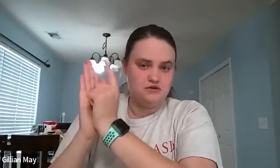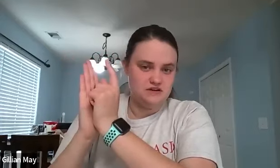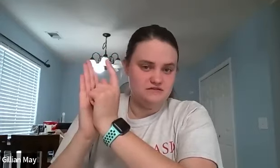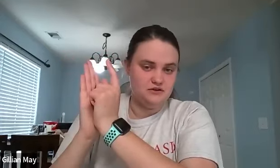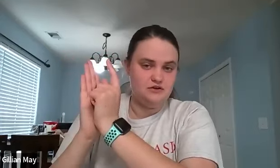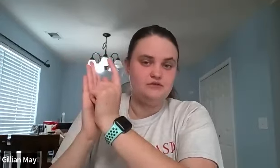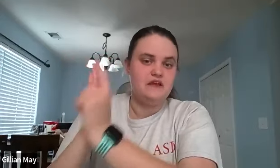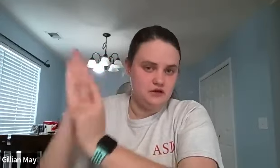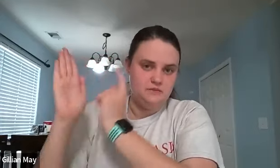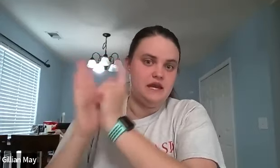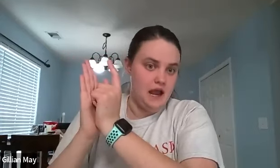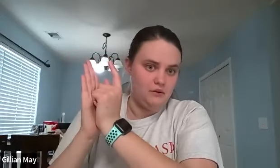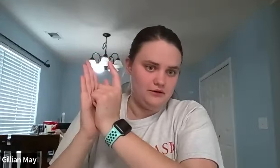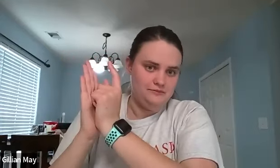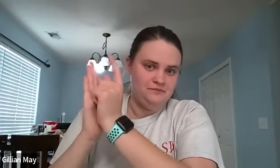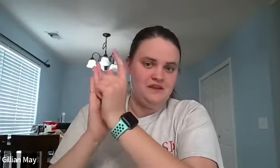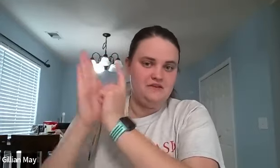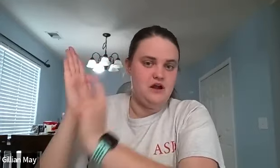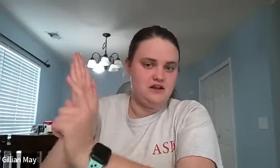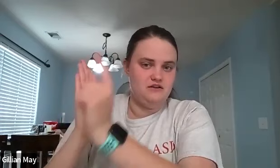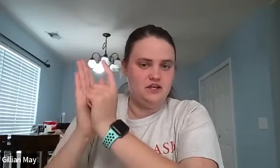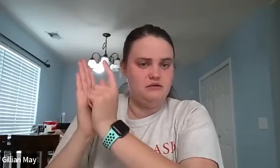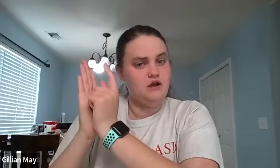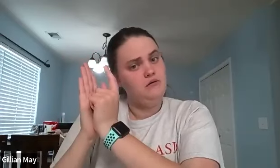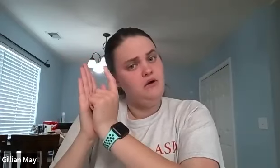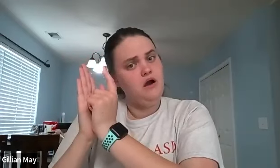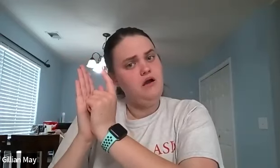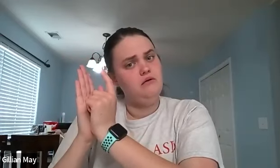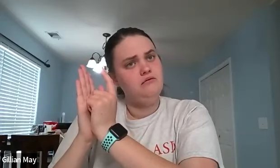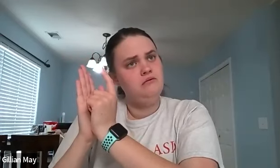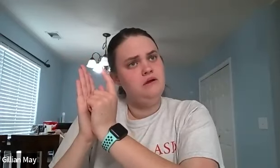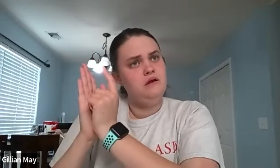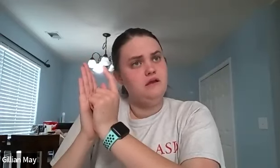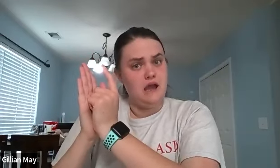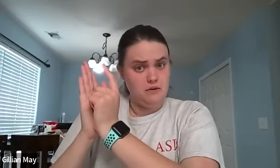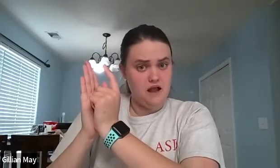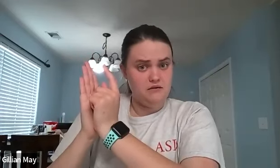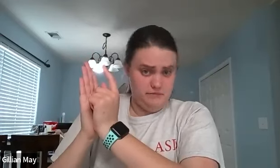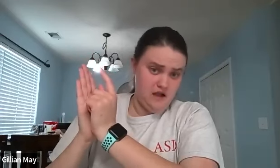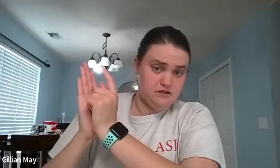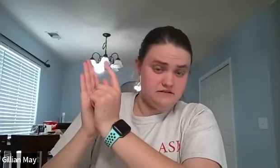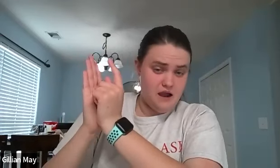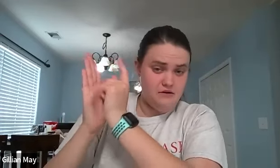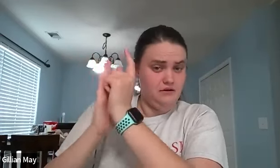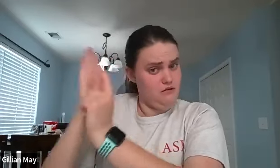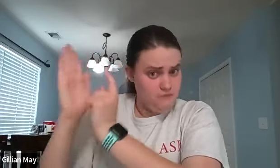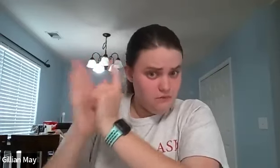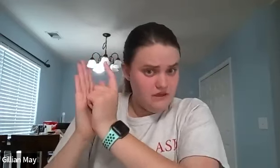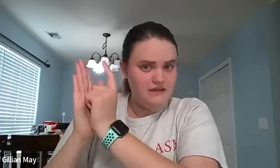motion of a circle, they know you mean an hour. They're not going to look at you and go, oh, Hour backwards of an hour? Oh, like they're